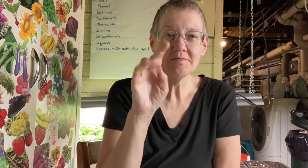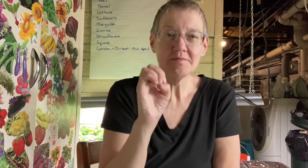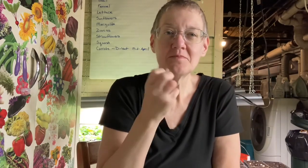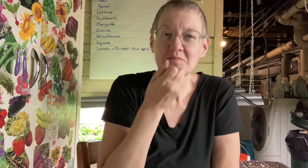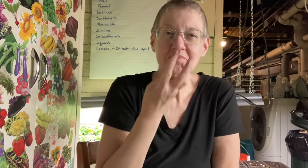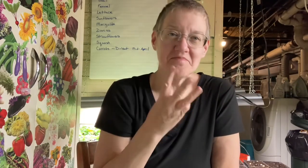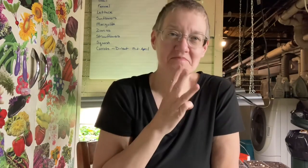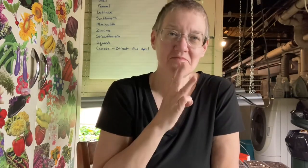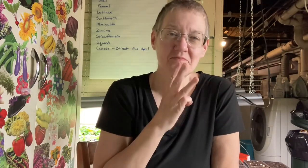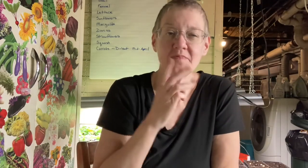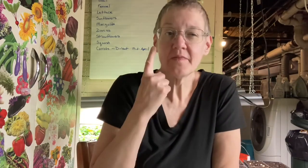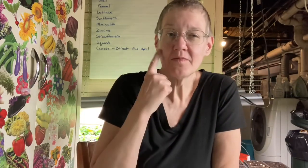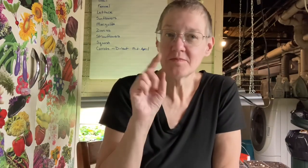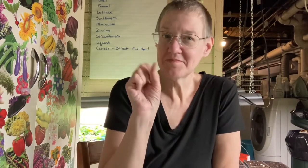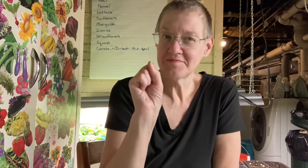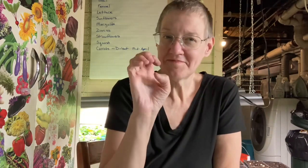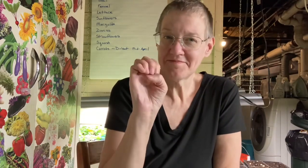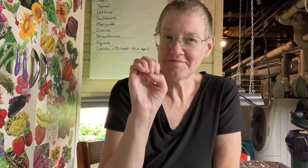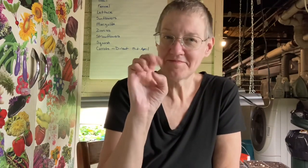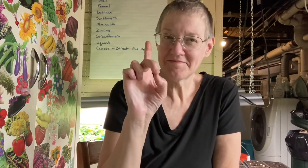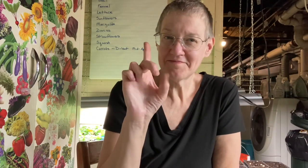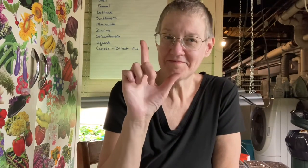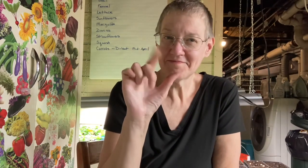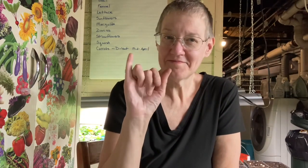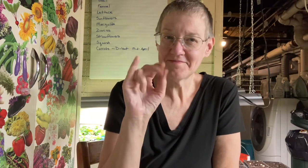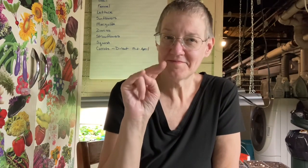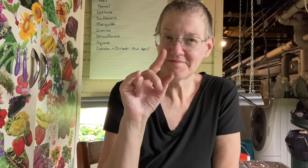it's lukewarm. I've made the mistake of